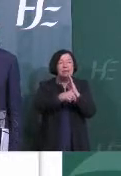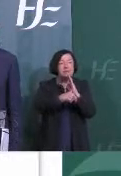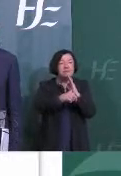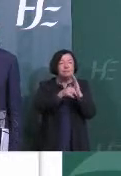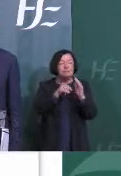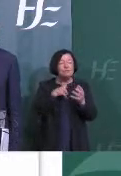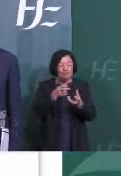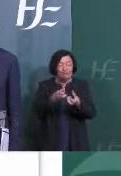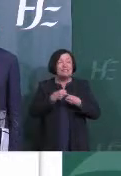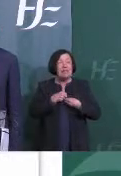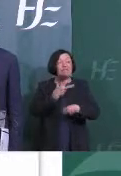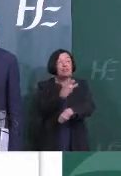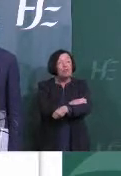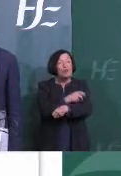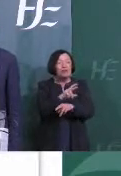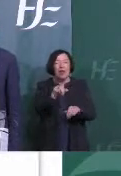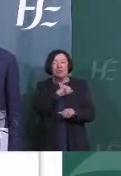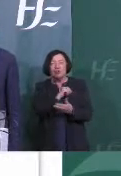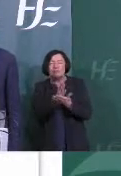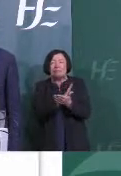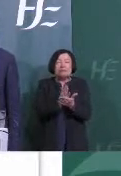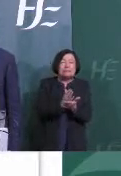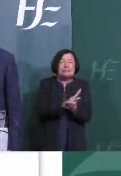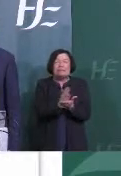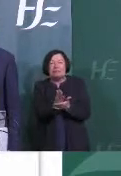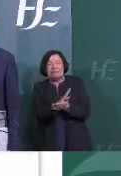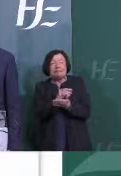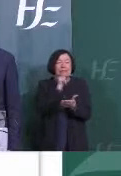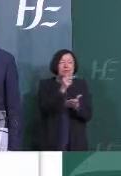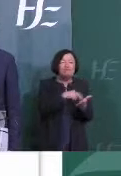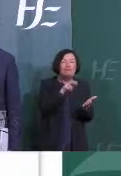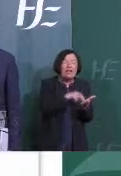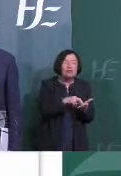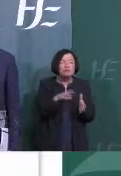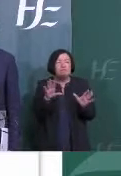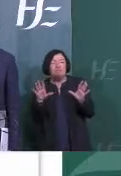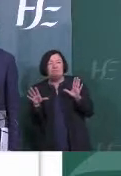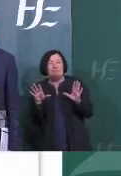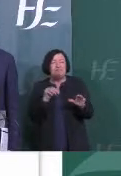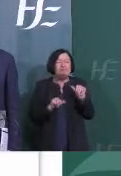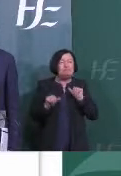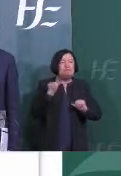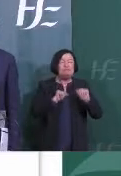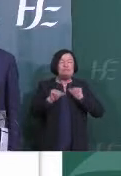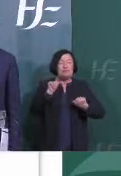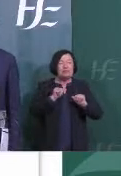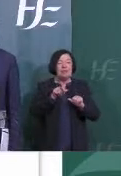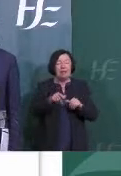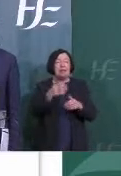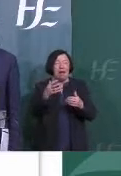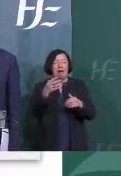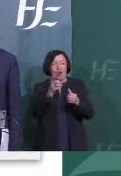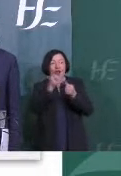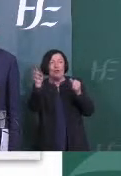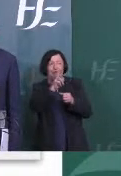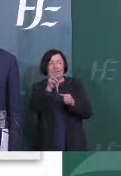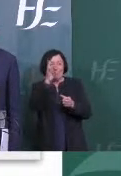uptakers, people who weren't so sure the first time round, didn't register for whatever reason. They're finding another reason to come